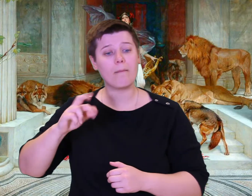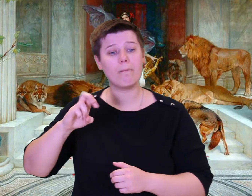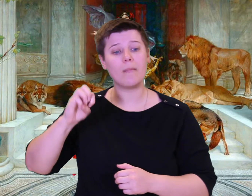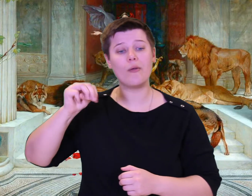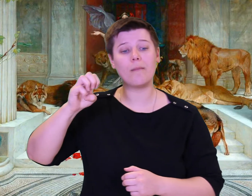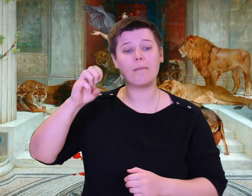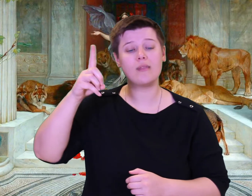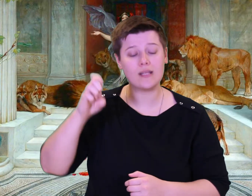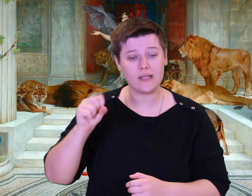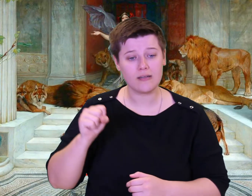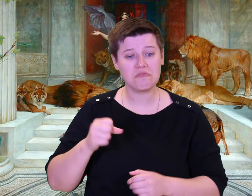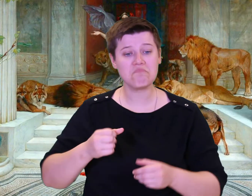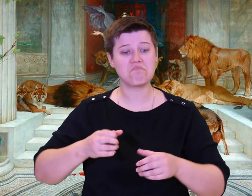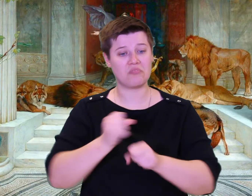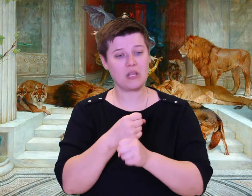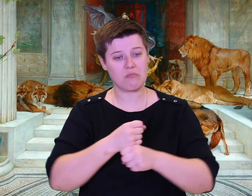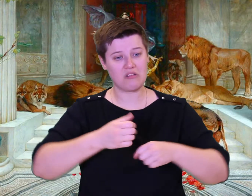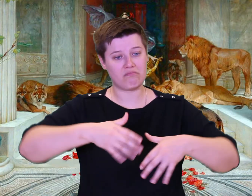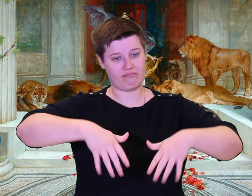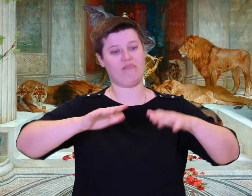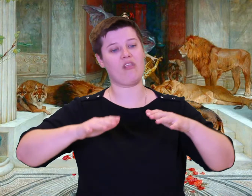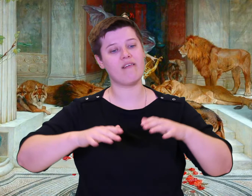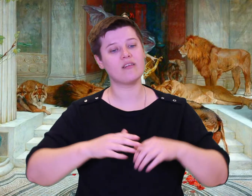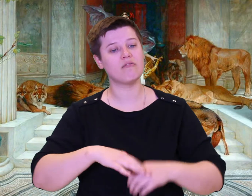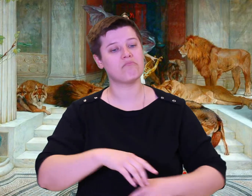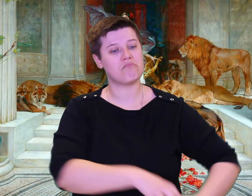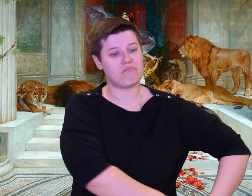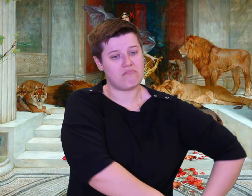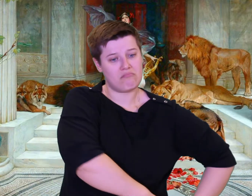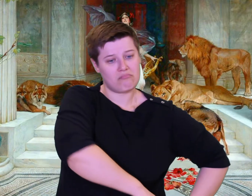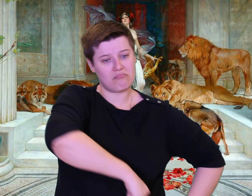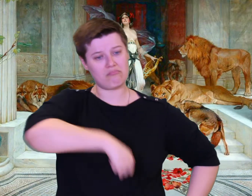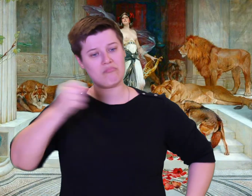Eurylochus and Perimedes made the sacrifice.